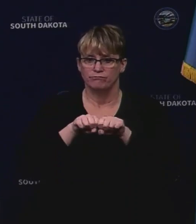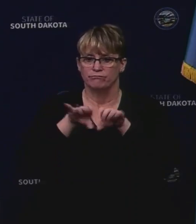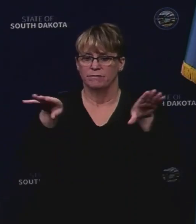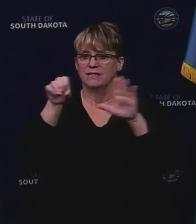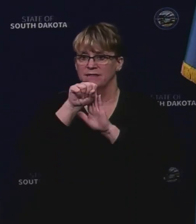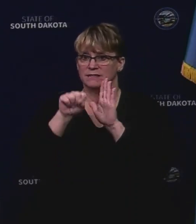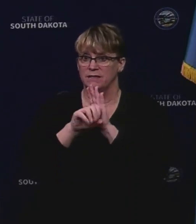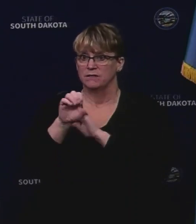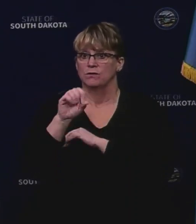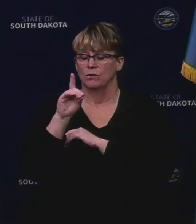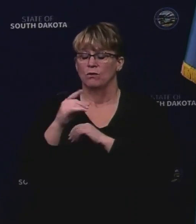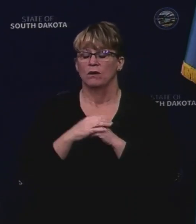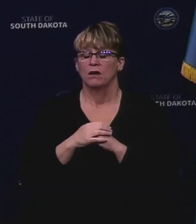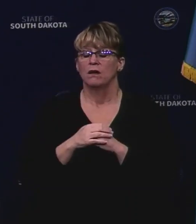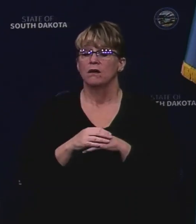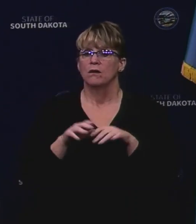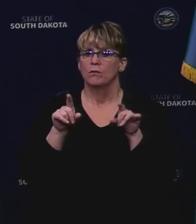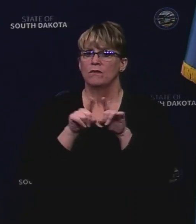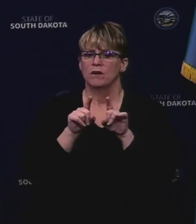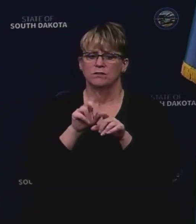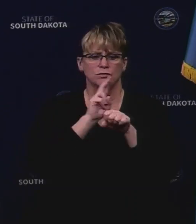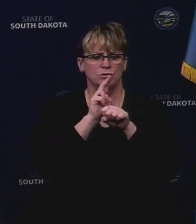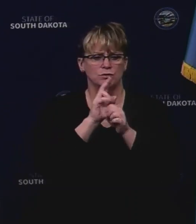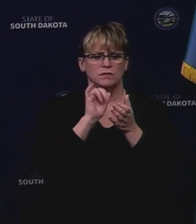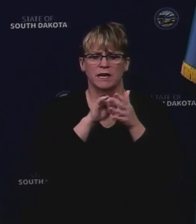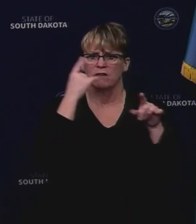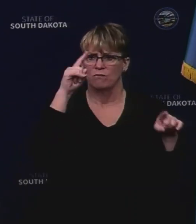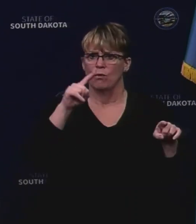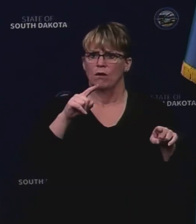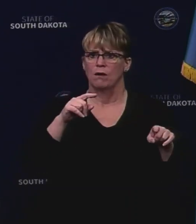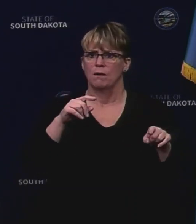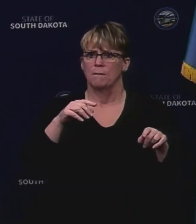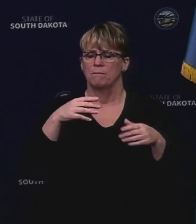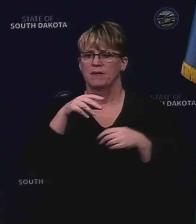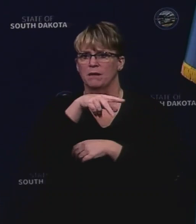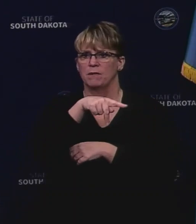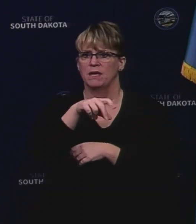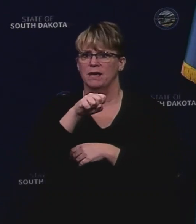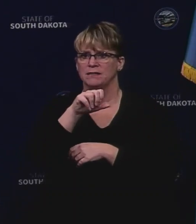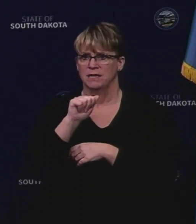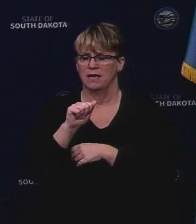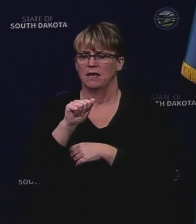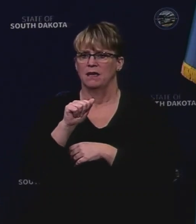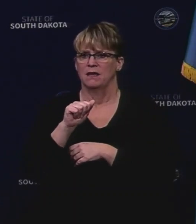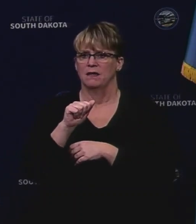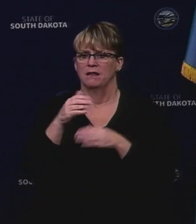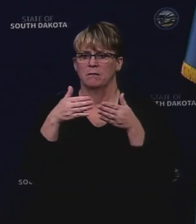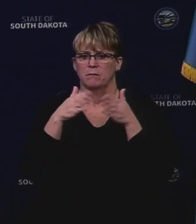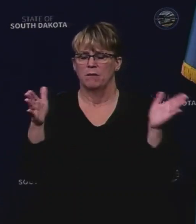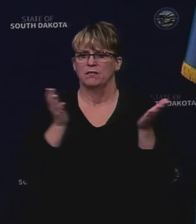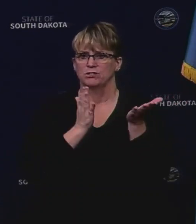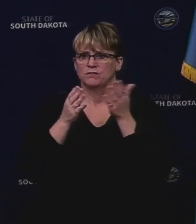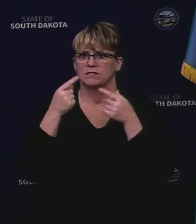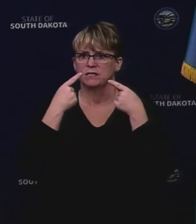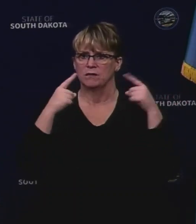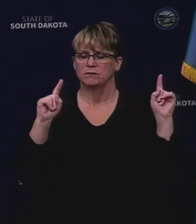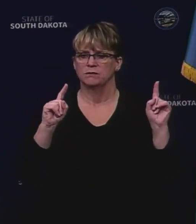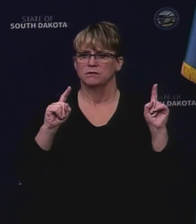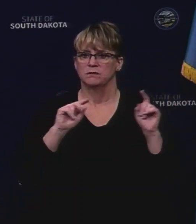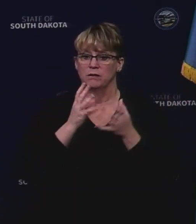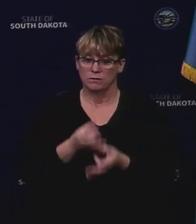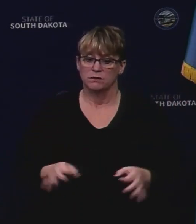South Dakota. We've also heavily utilized it for public service announcements. You know, it was incredibly important to